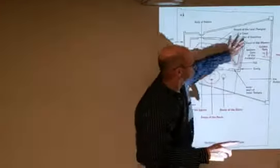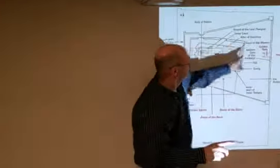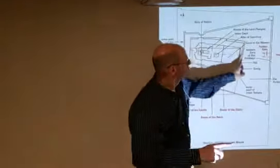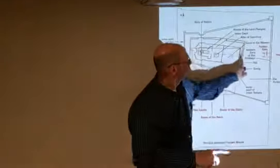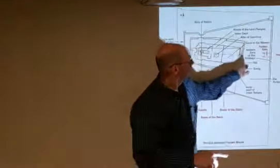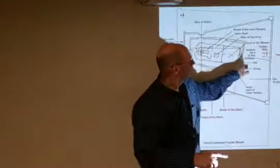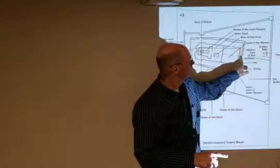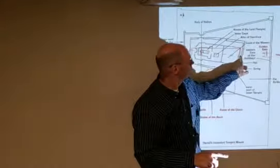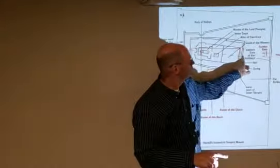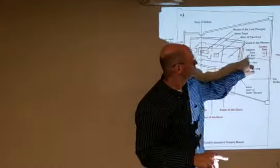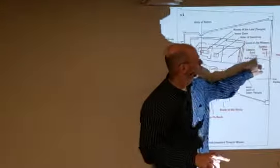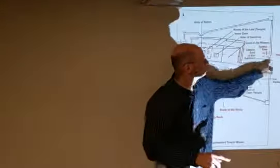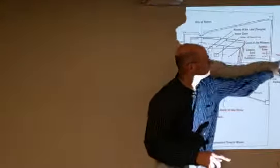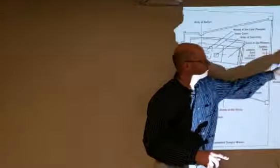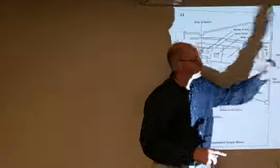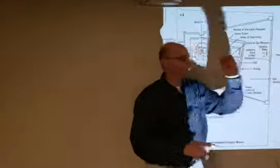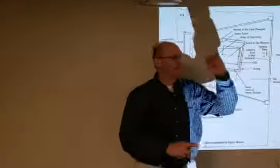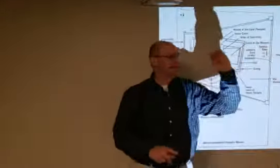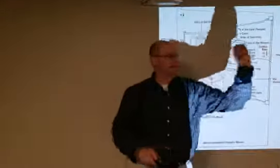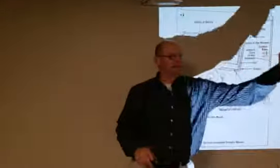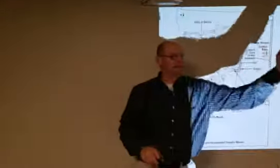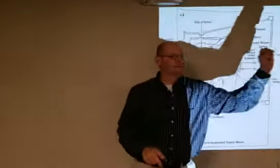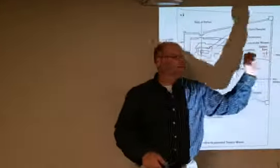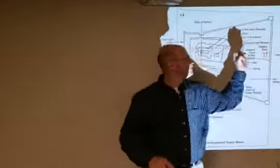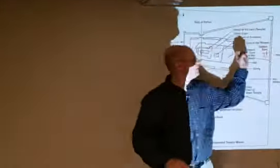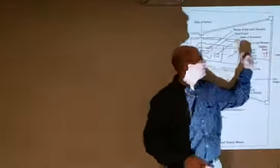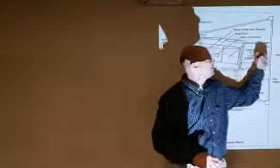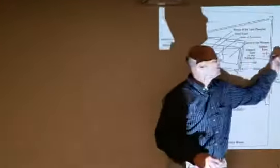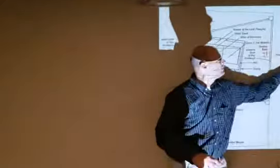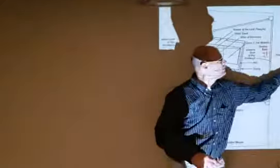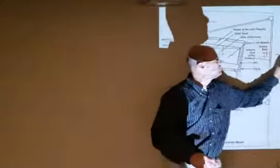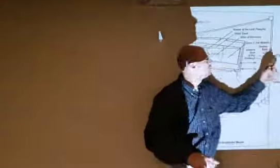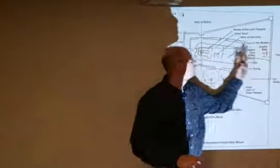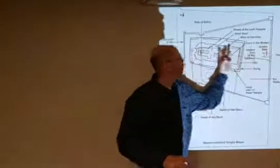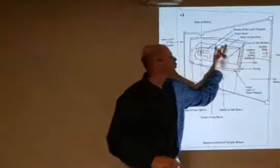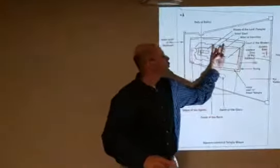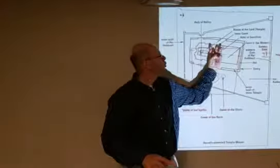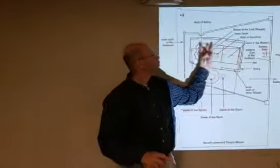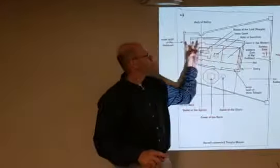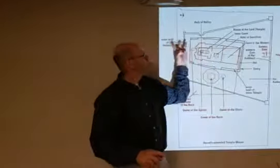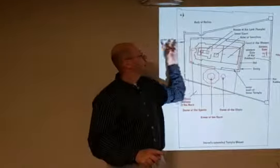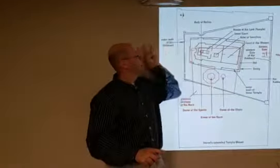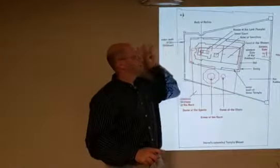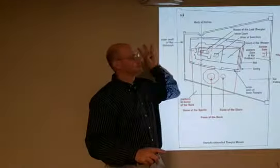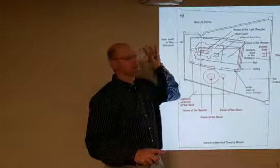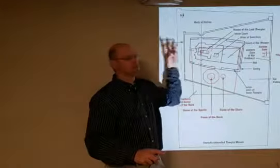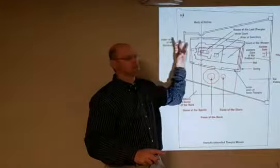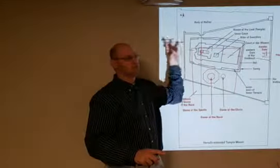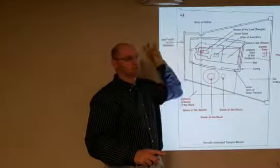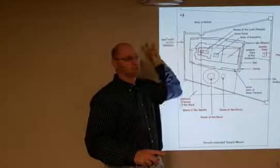Okay, this dark outline is, this is going east, this is going west,